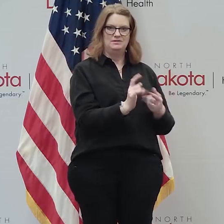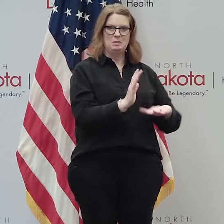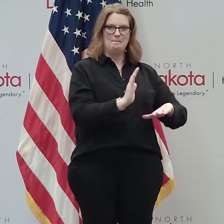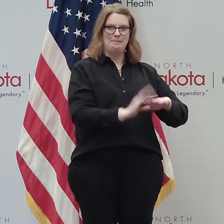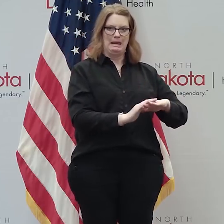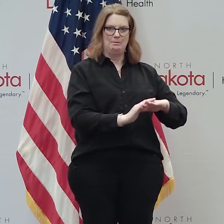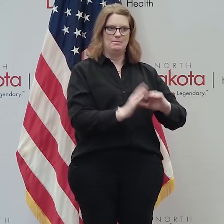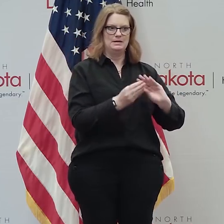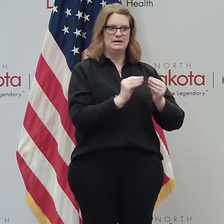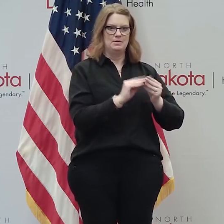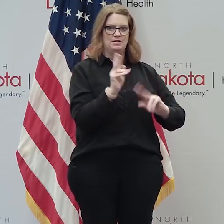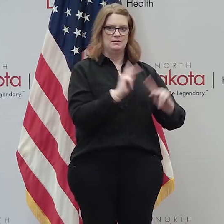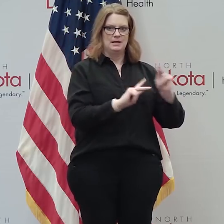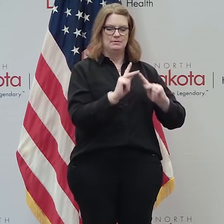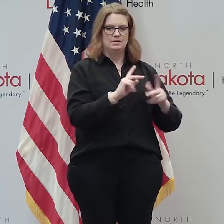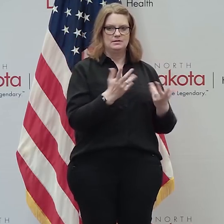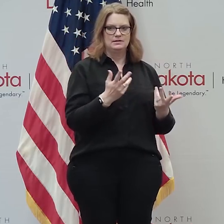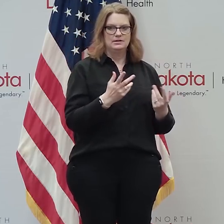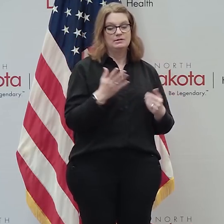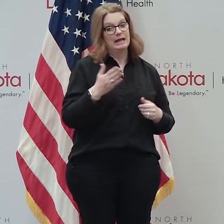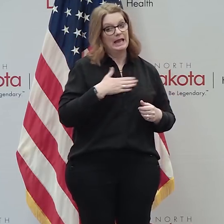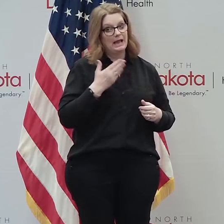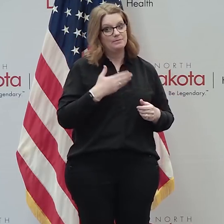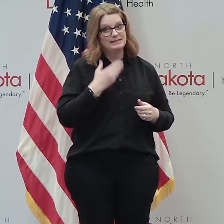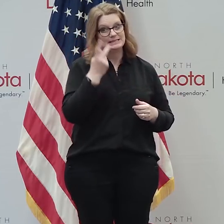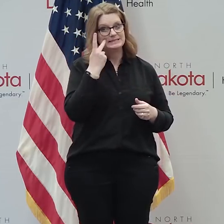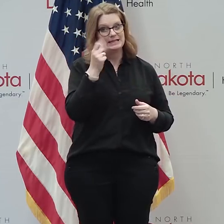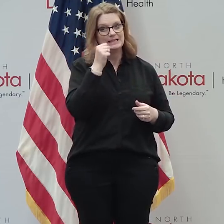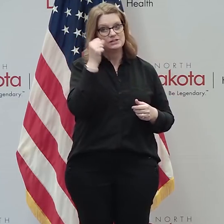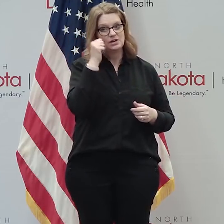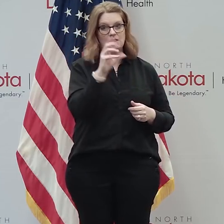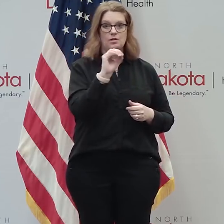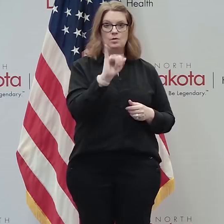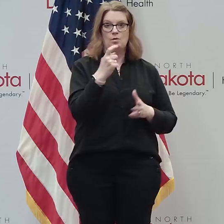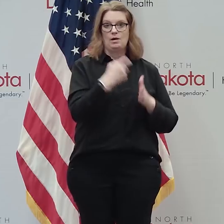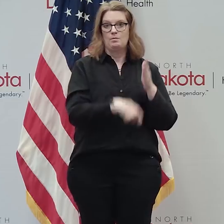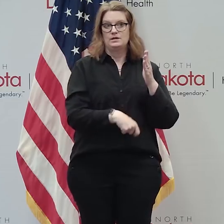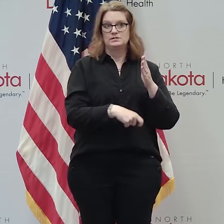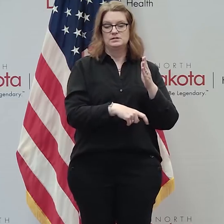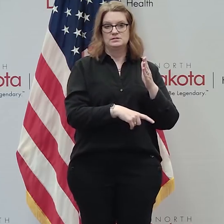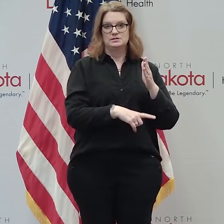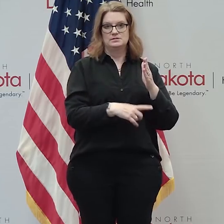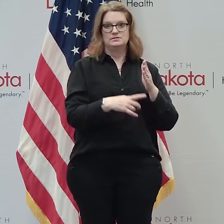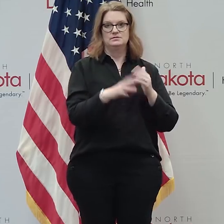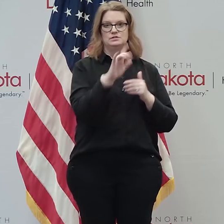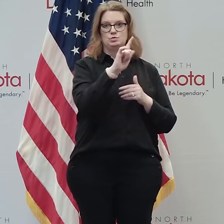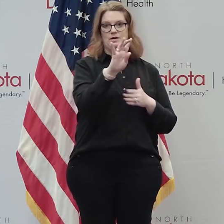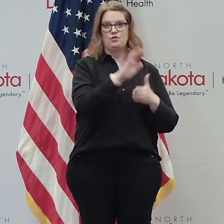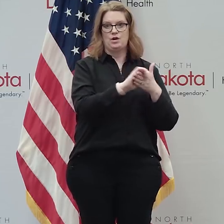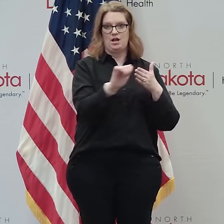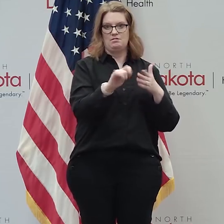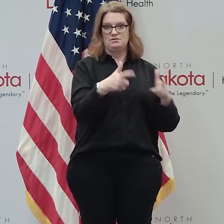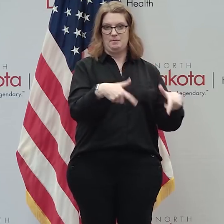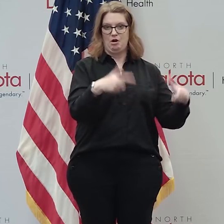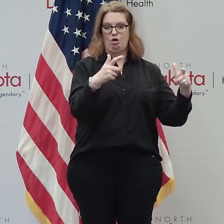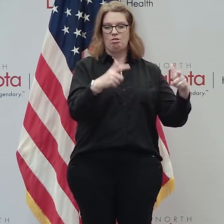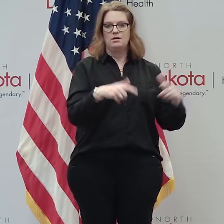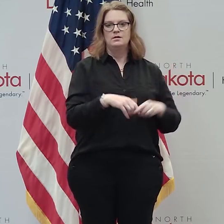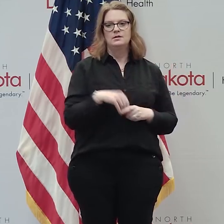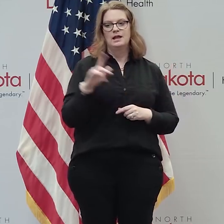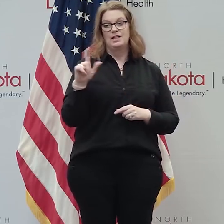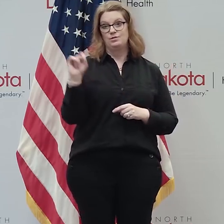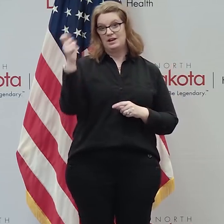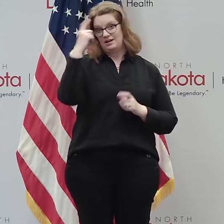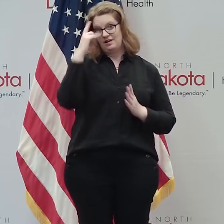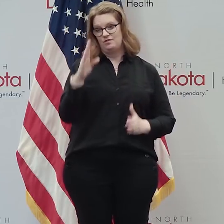minimum. Happy to see that yesterday oil prices, topped $24. Lieutenant Governor